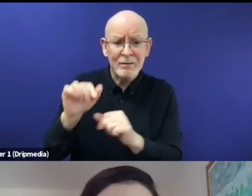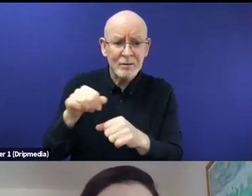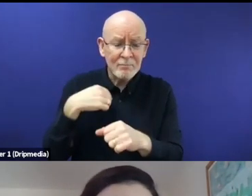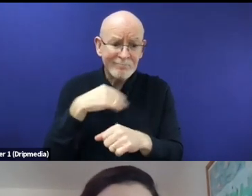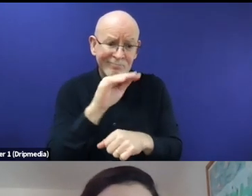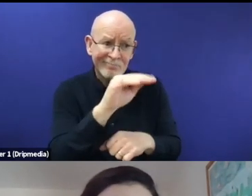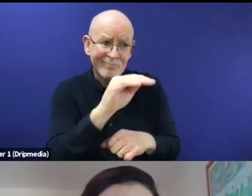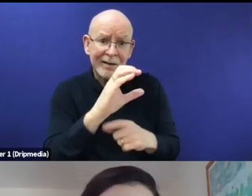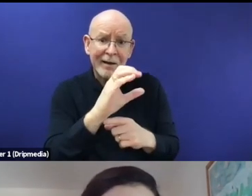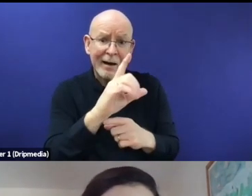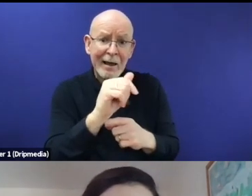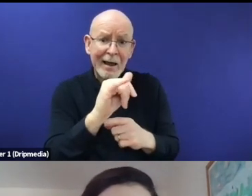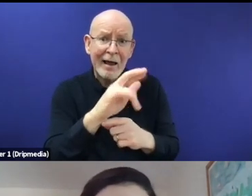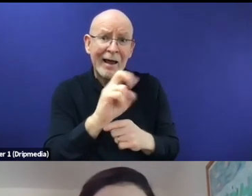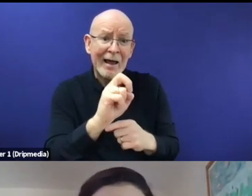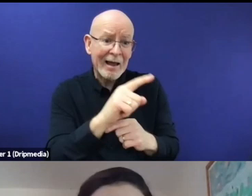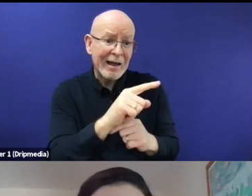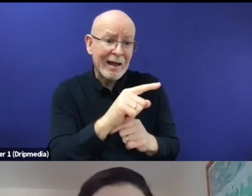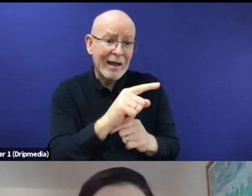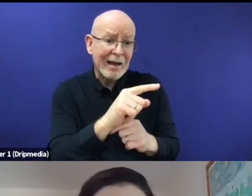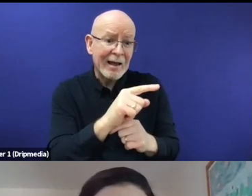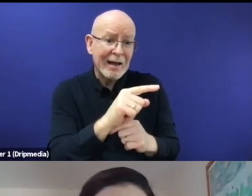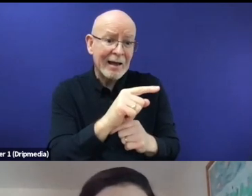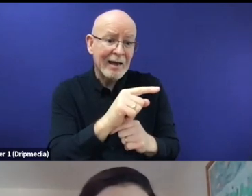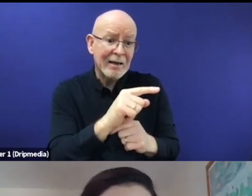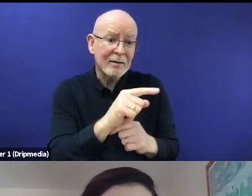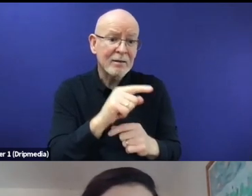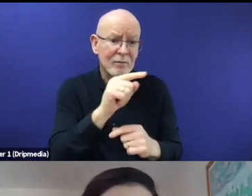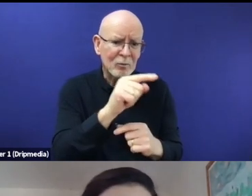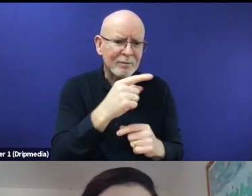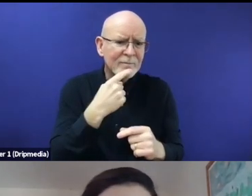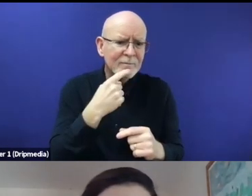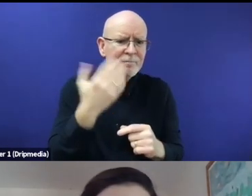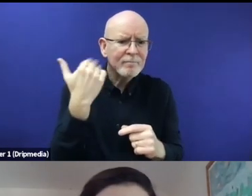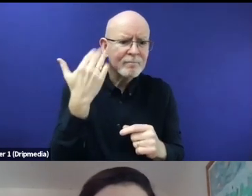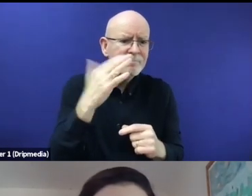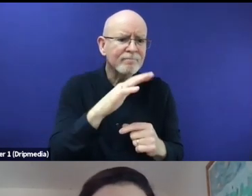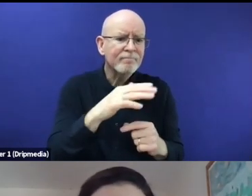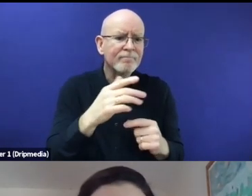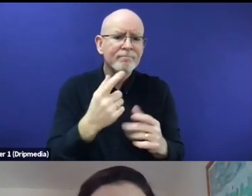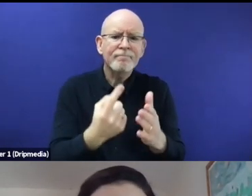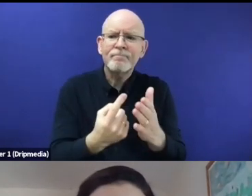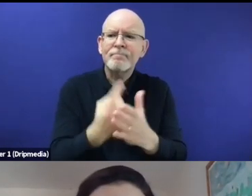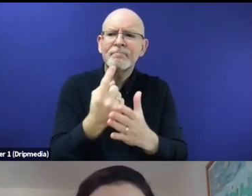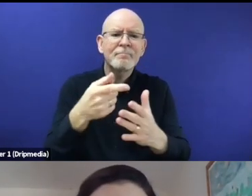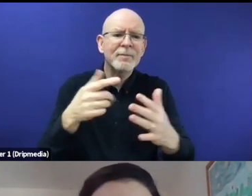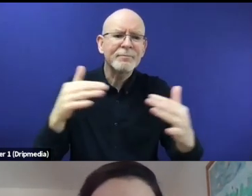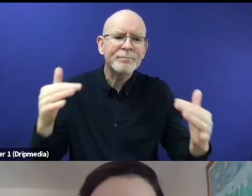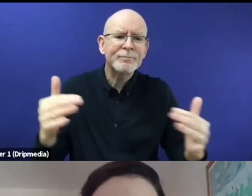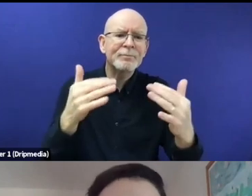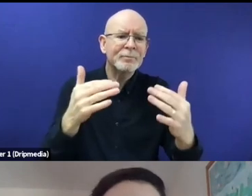well as the actors involved in this protection, changed in situations of armed conflict in that time? Thank you.